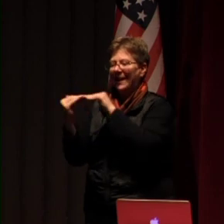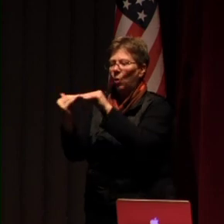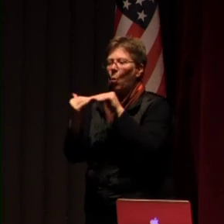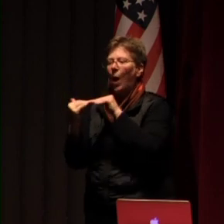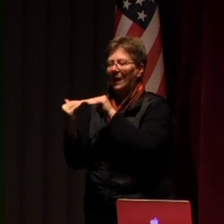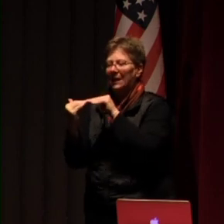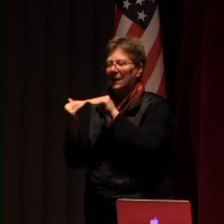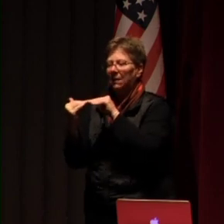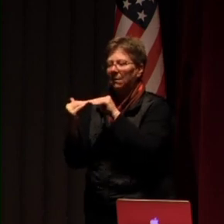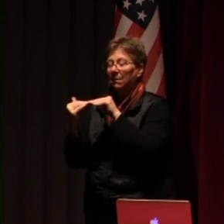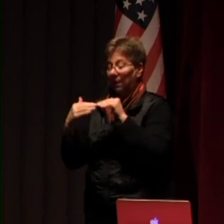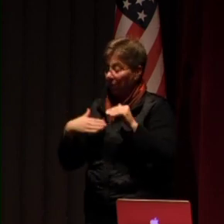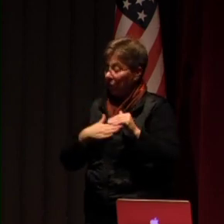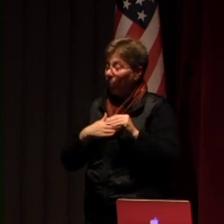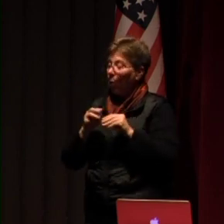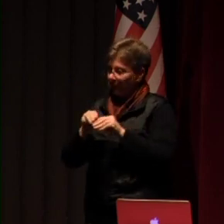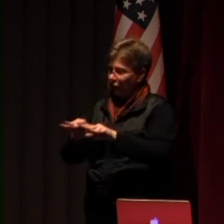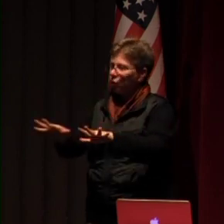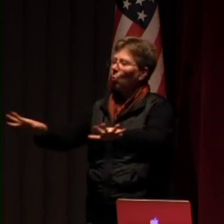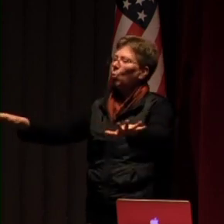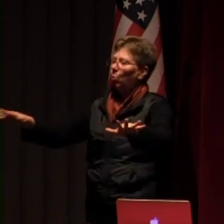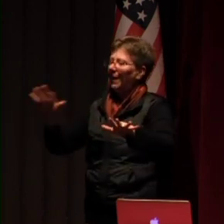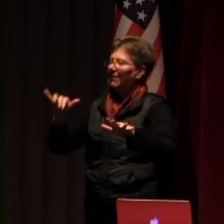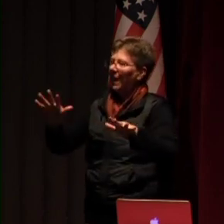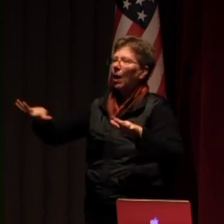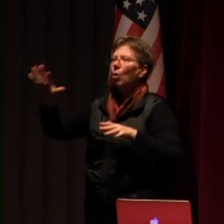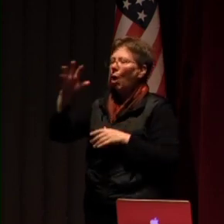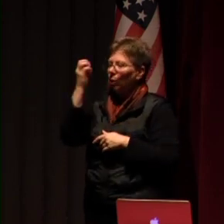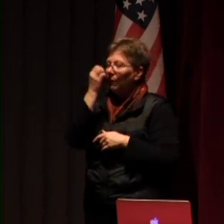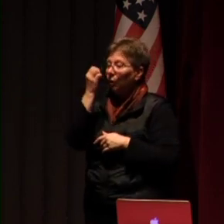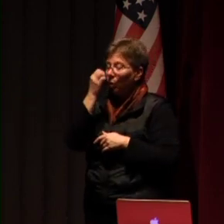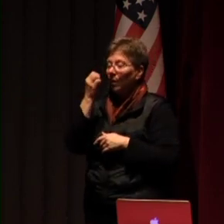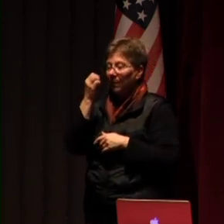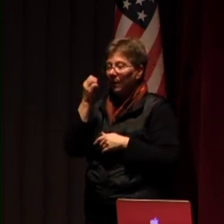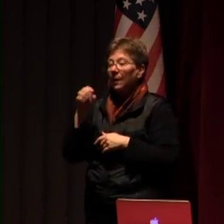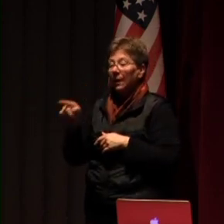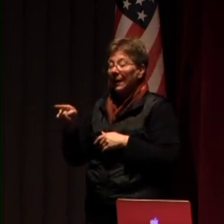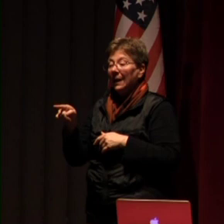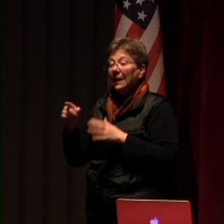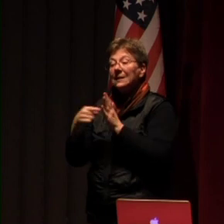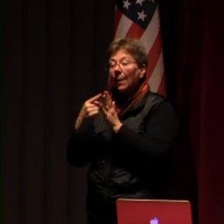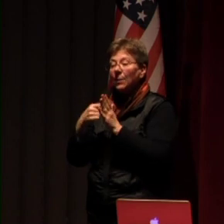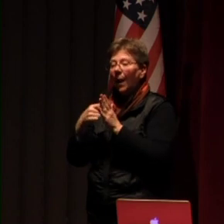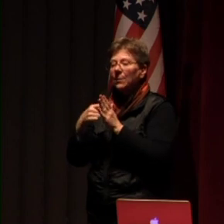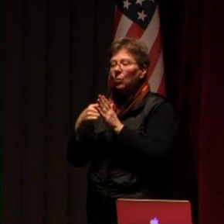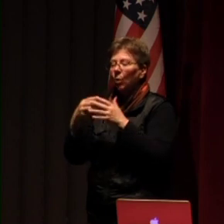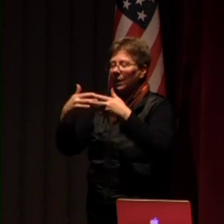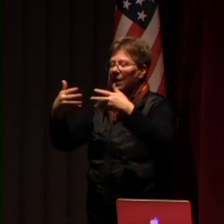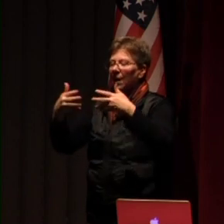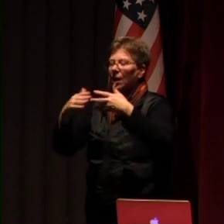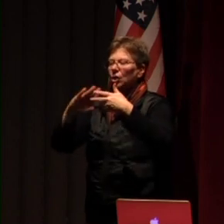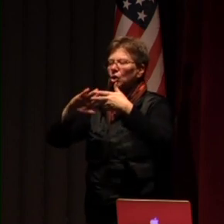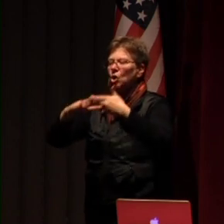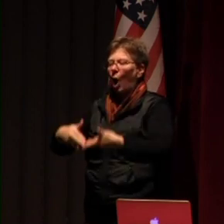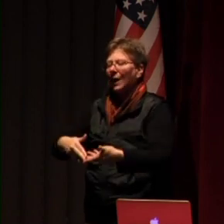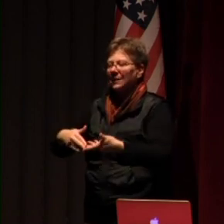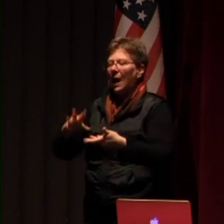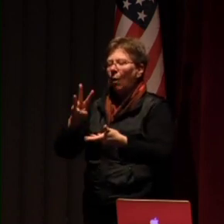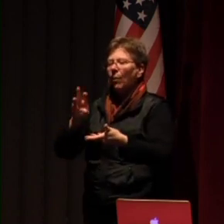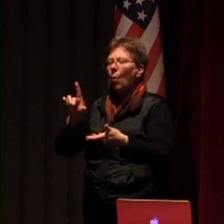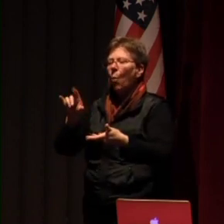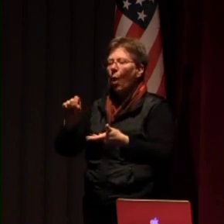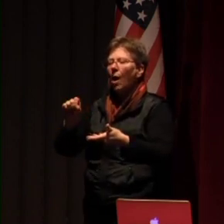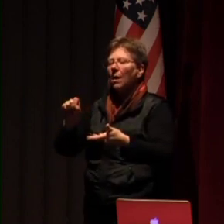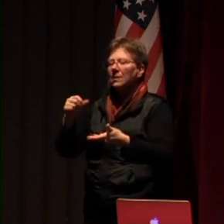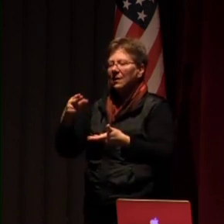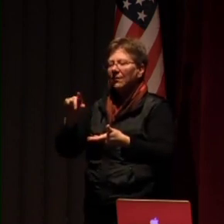effectively across Europe. One of the things that he did in many places was to knock down the walls of ghettos, so that Jews who had been confined